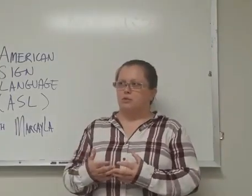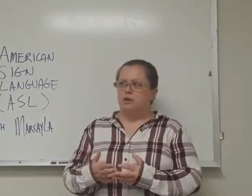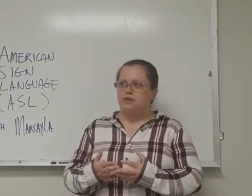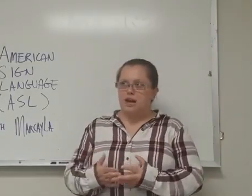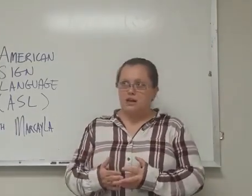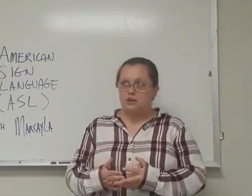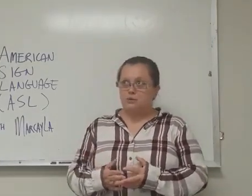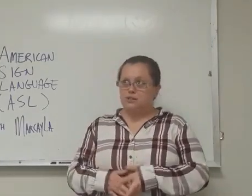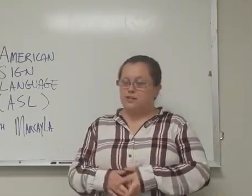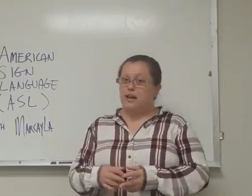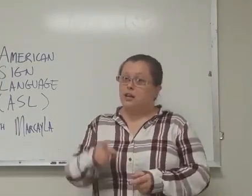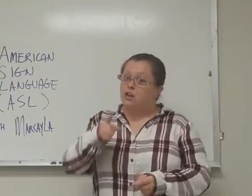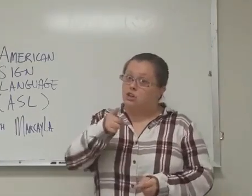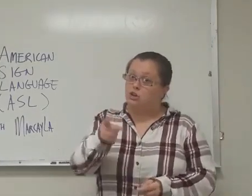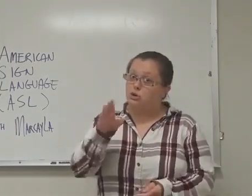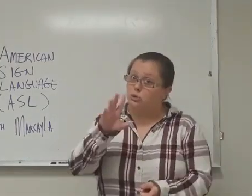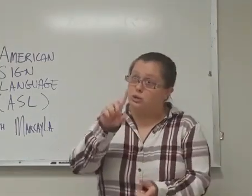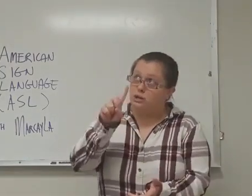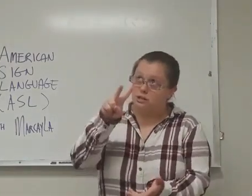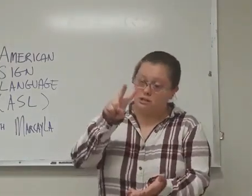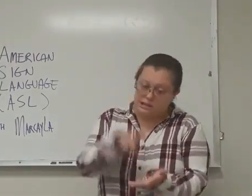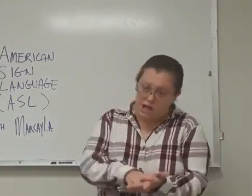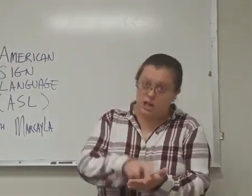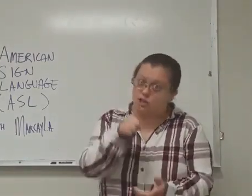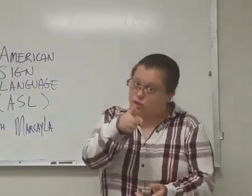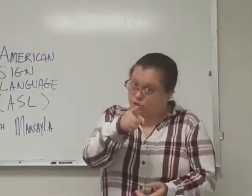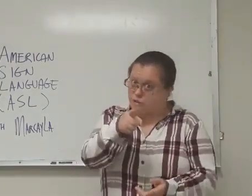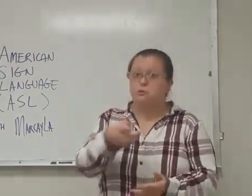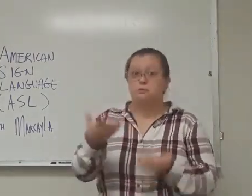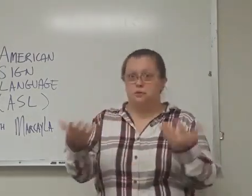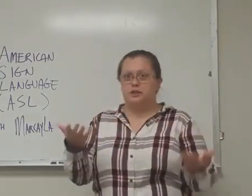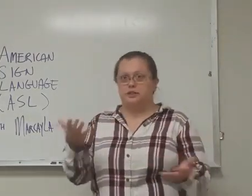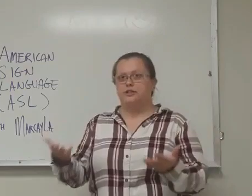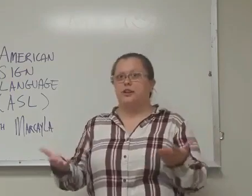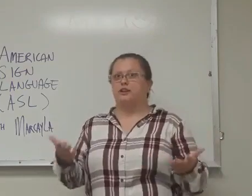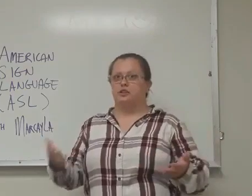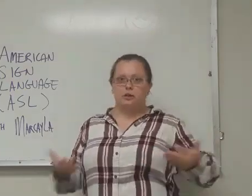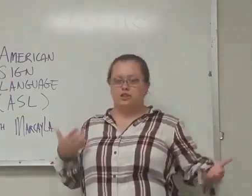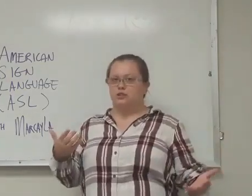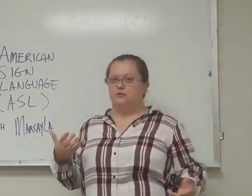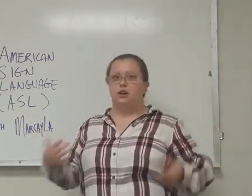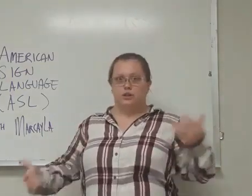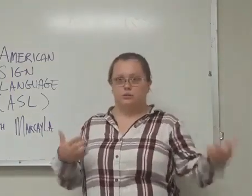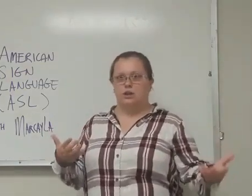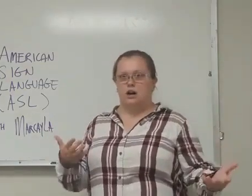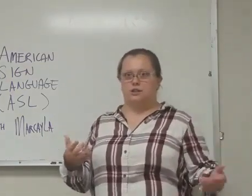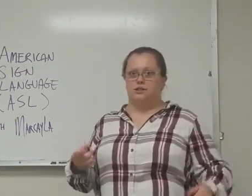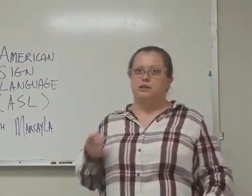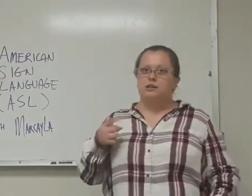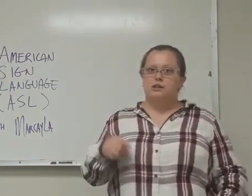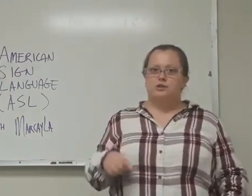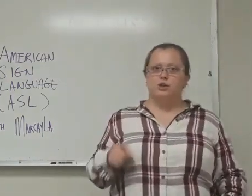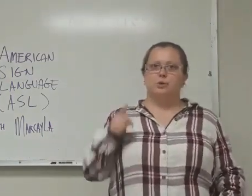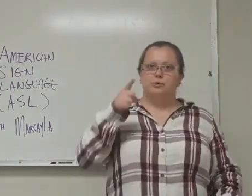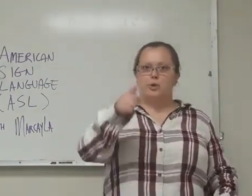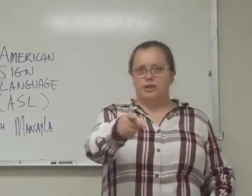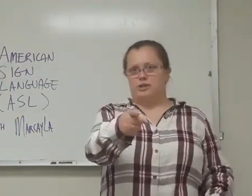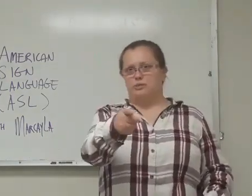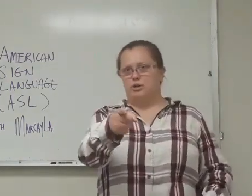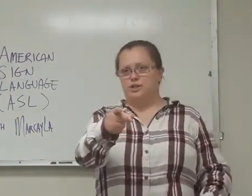with that, you would say, "You lost you," is like the question of, "Are you lost?" Okay. So you would point to the